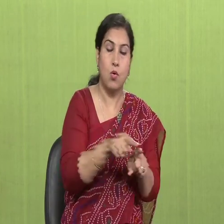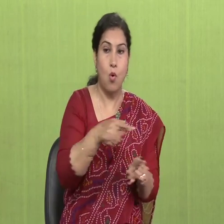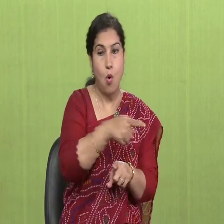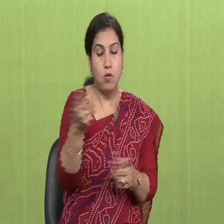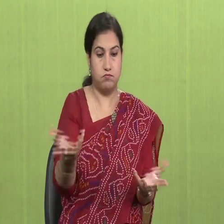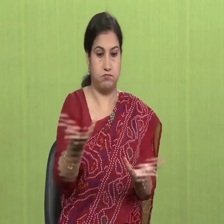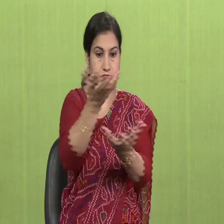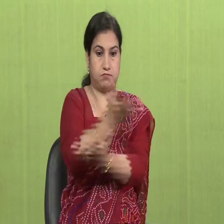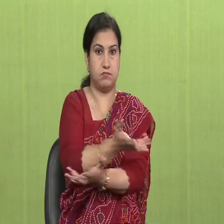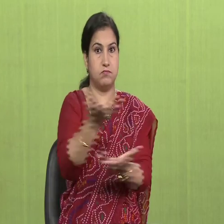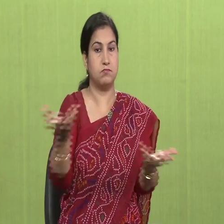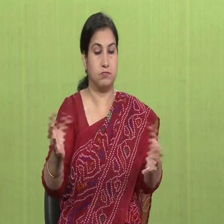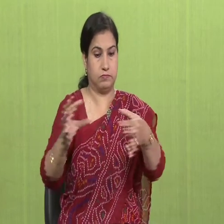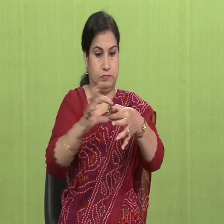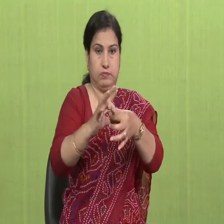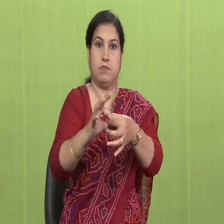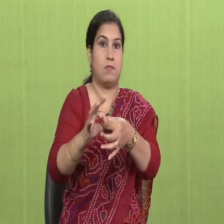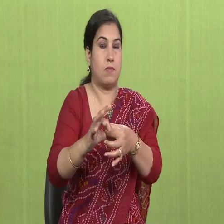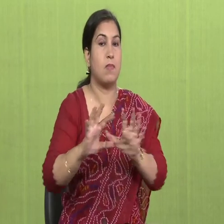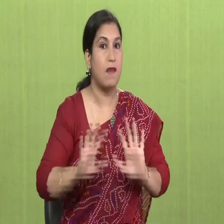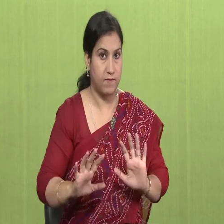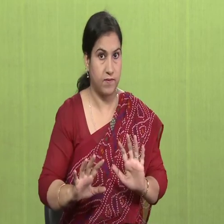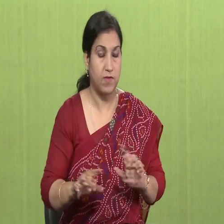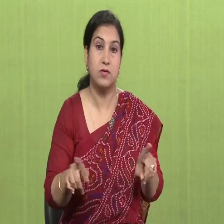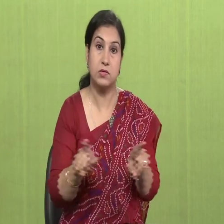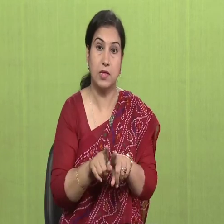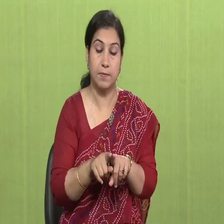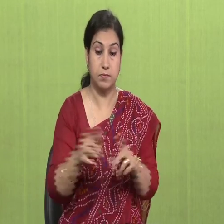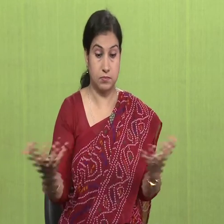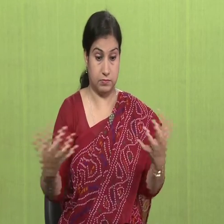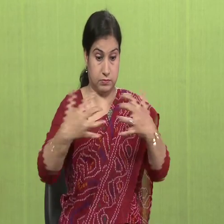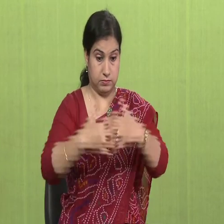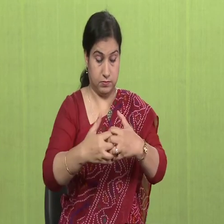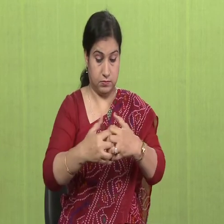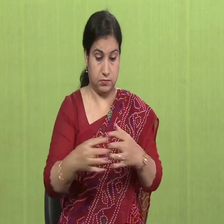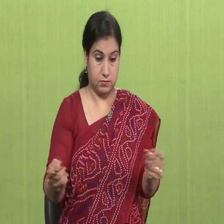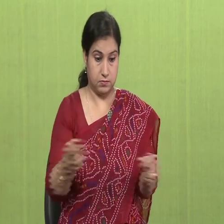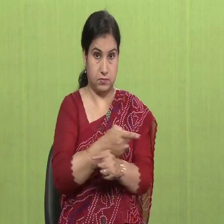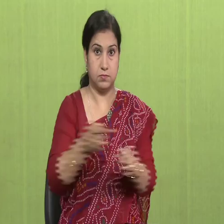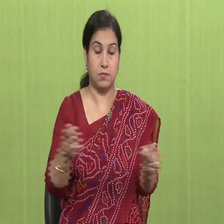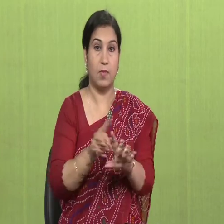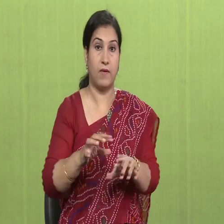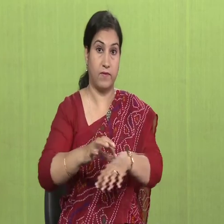interdependent and interrelated in their physical